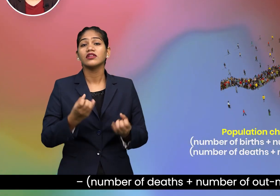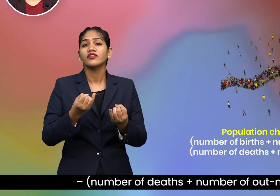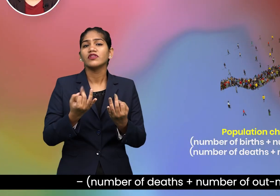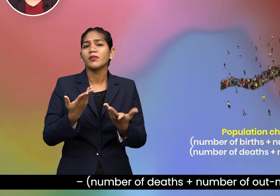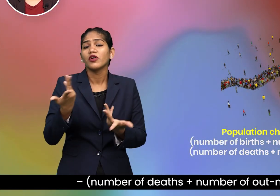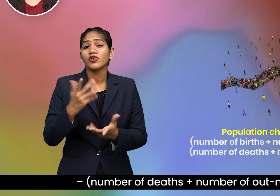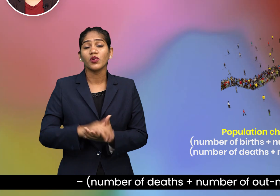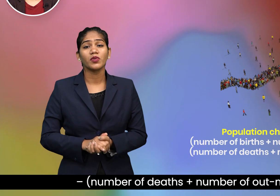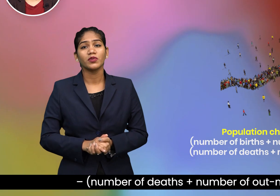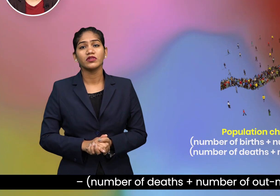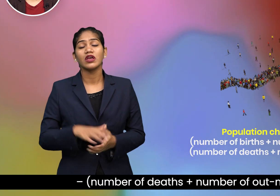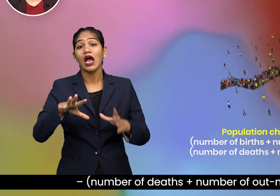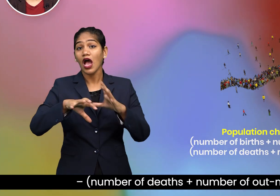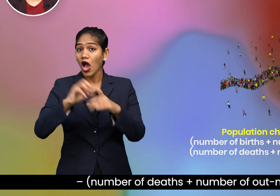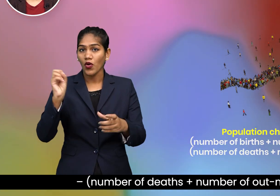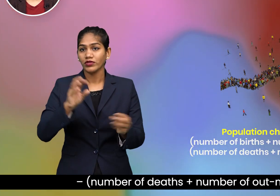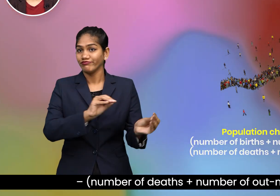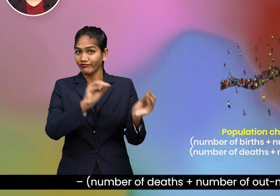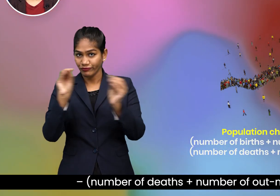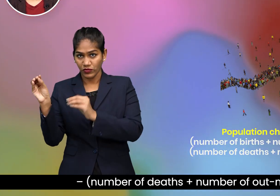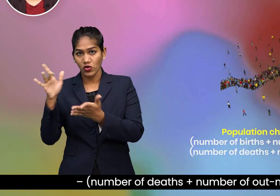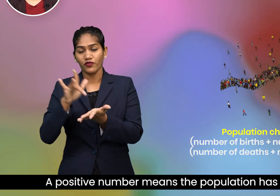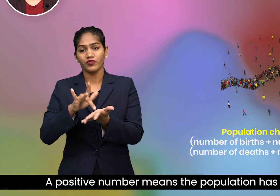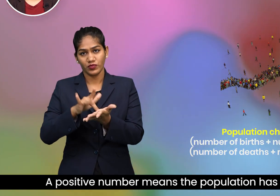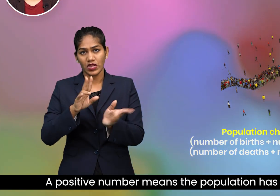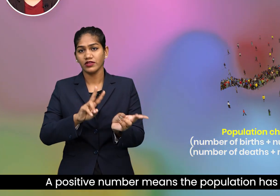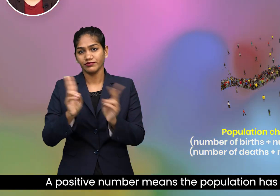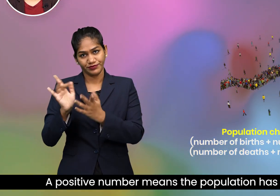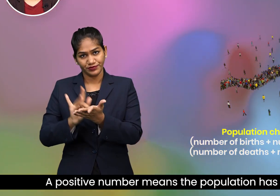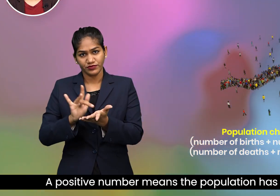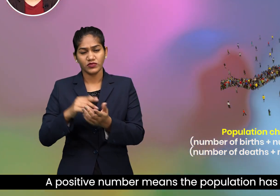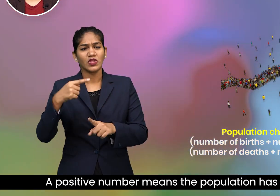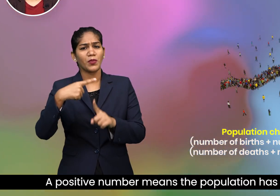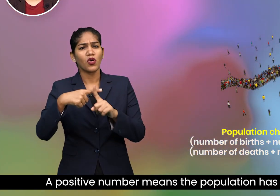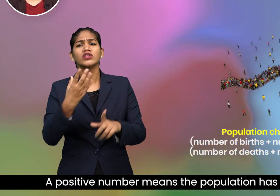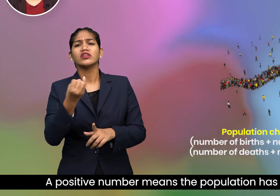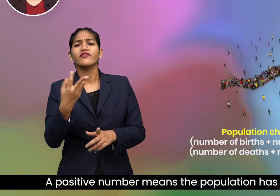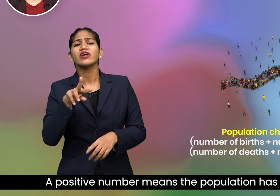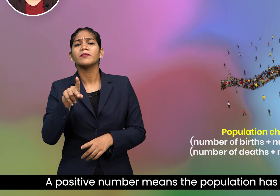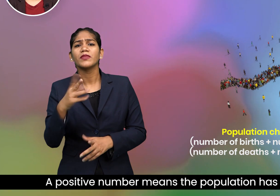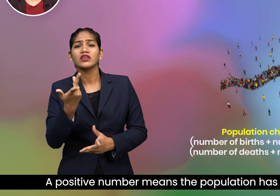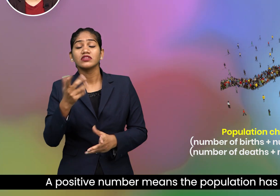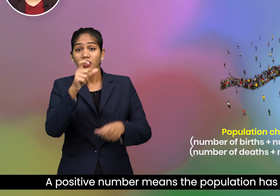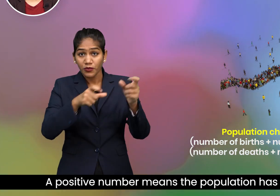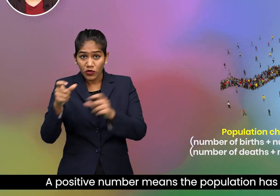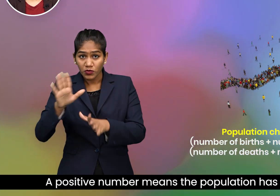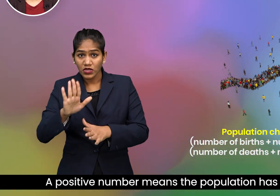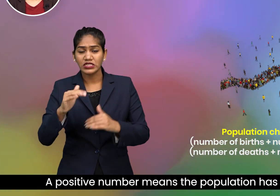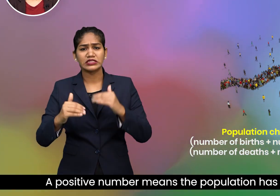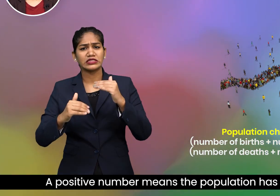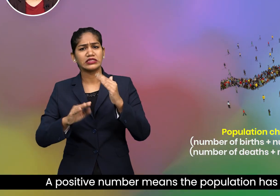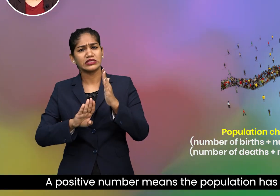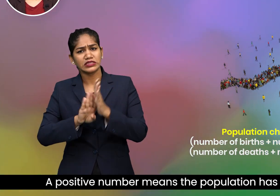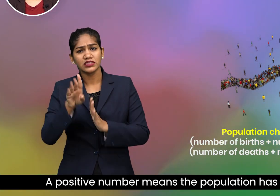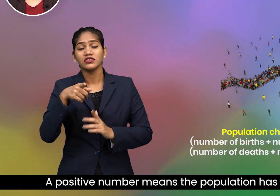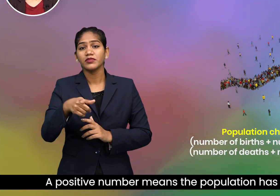number of out-migrants. A positive number means the population has increased